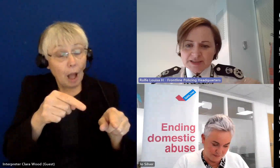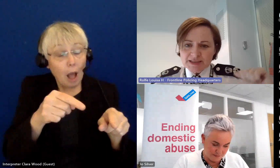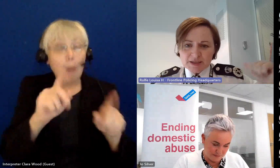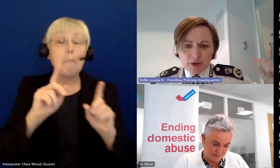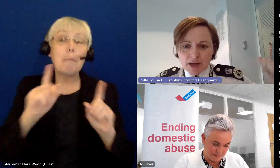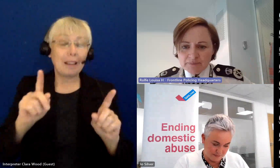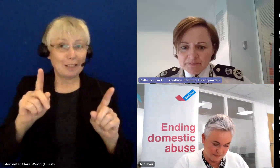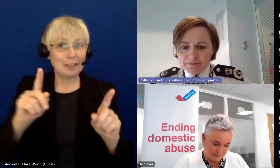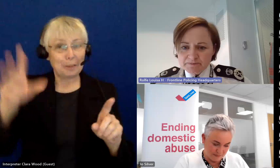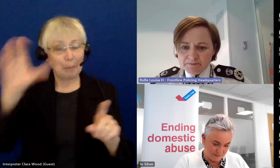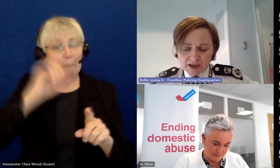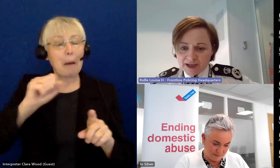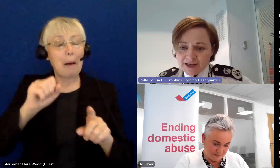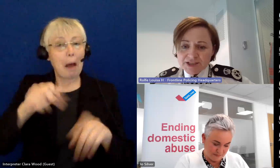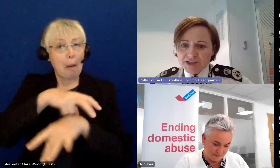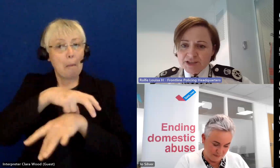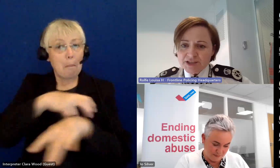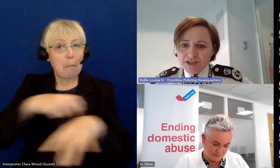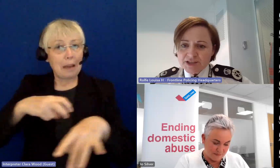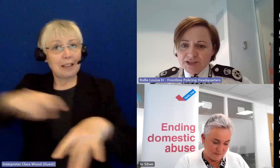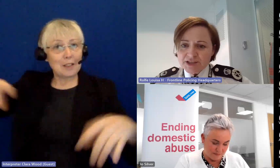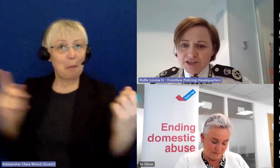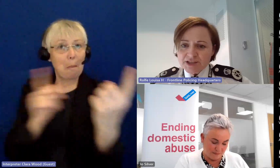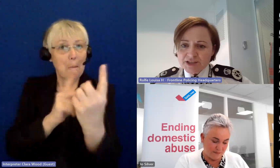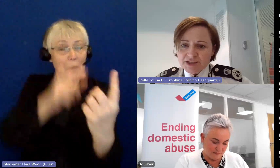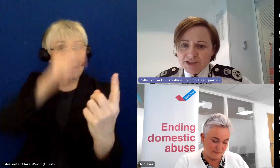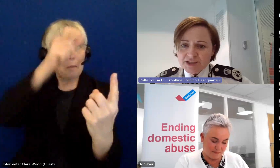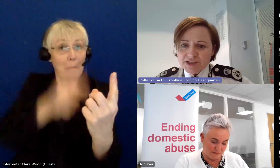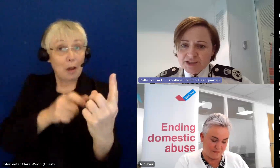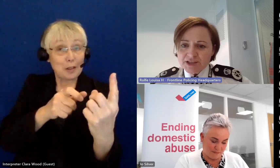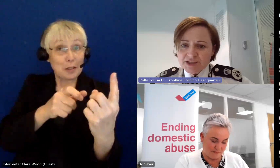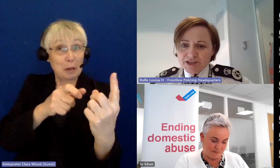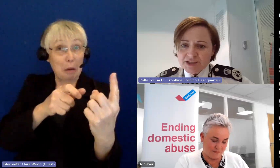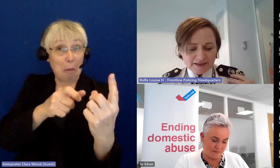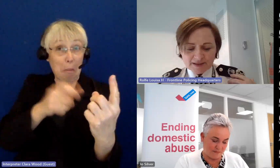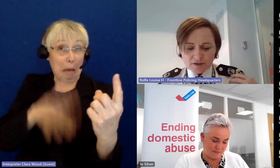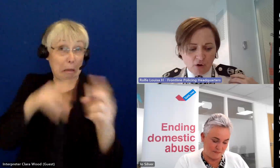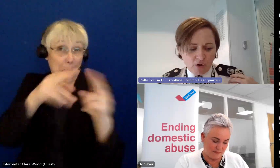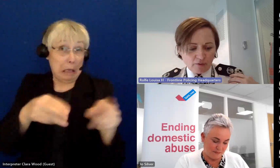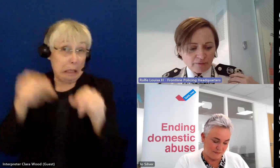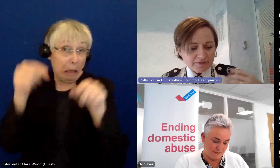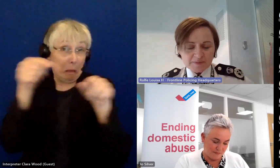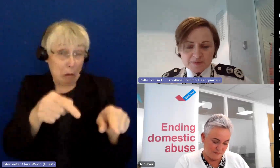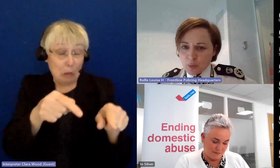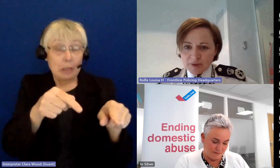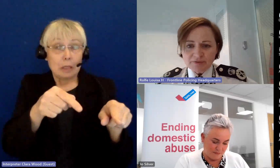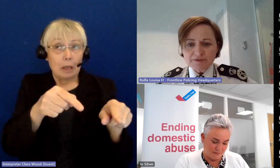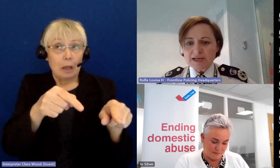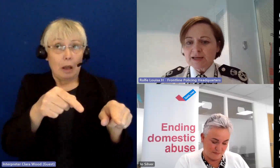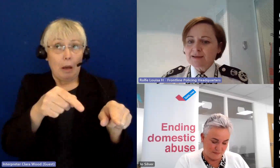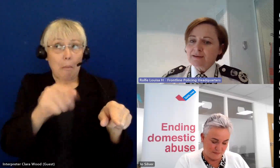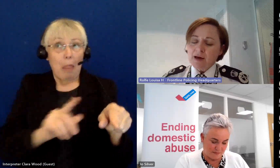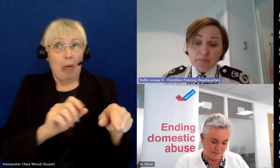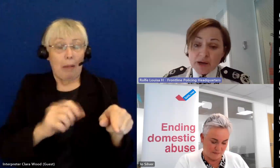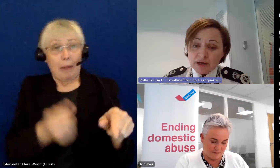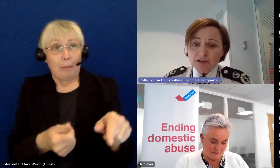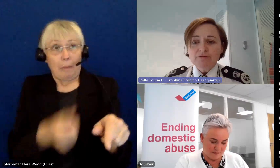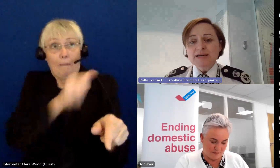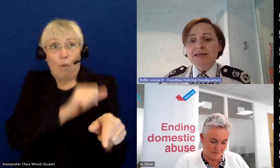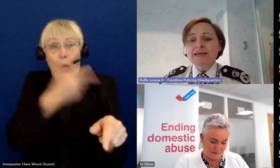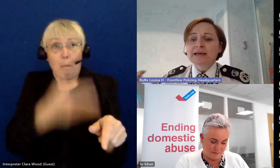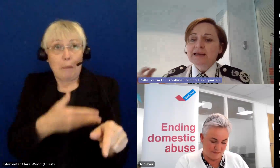be responding to a collision, the next they might be dealing with an offence of shoplifting,